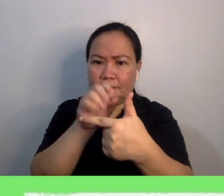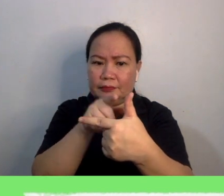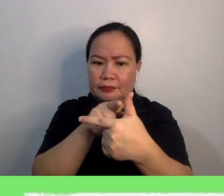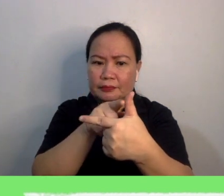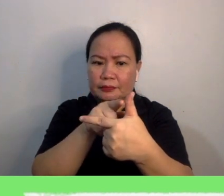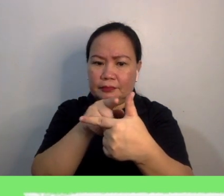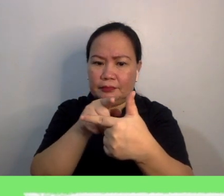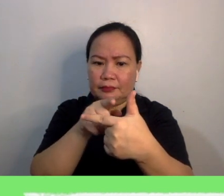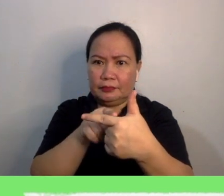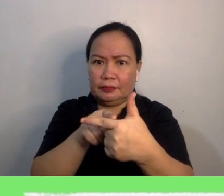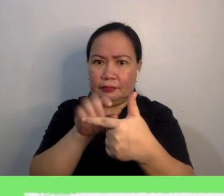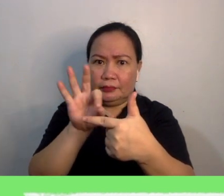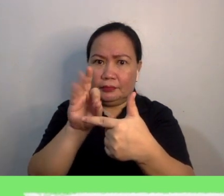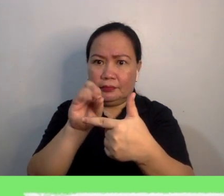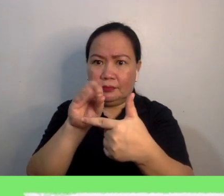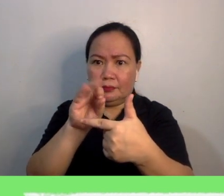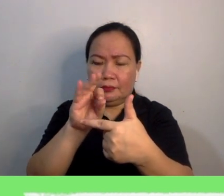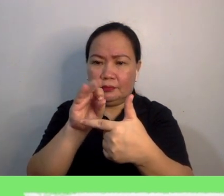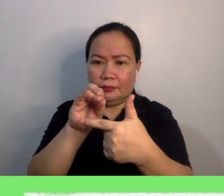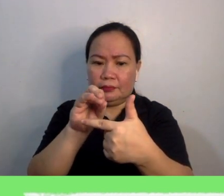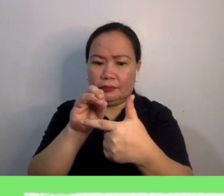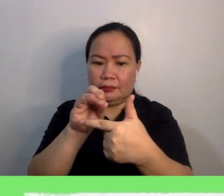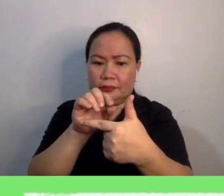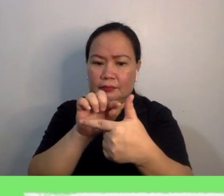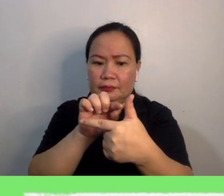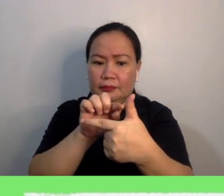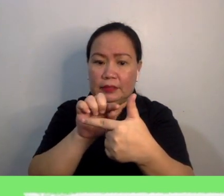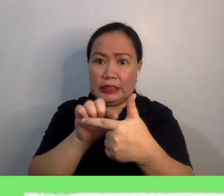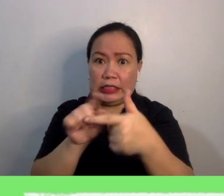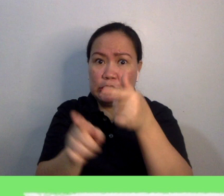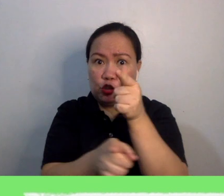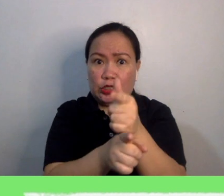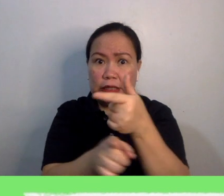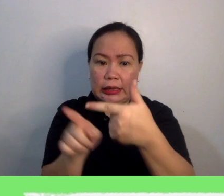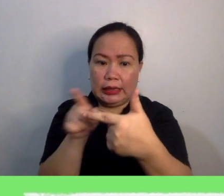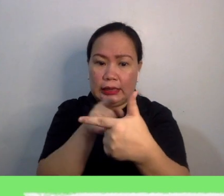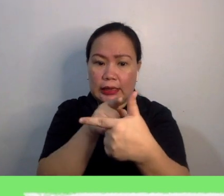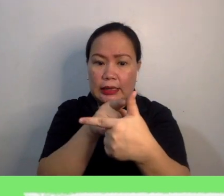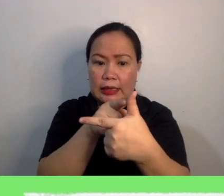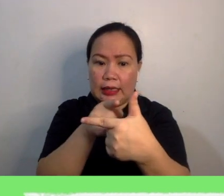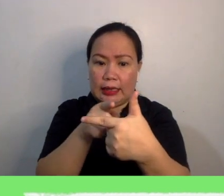automatic, this is 90, diba? Sabi kanina, nabanggit ko na to kanina. So,